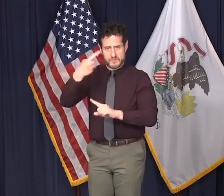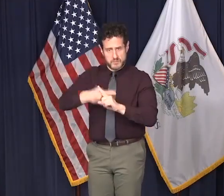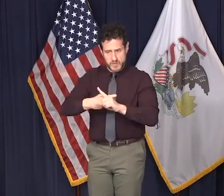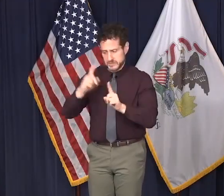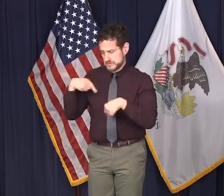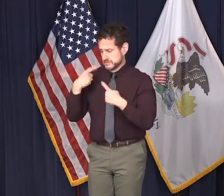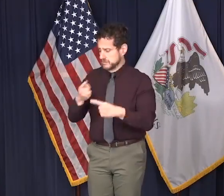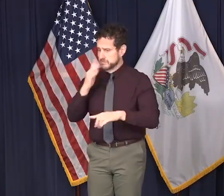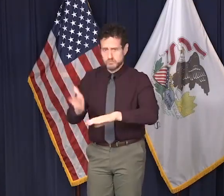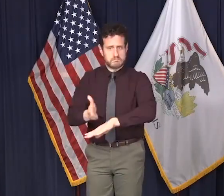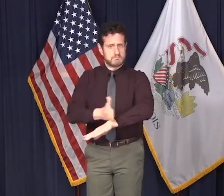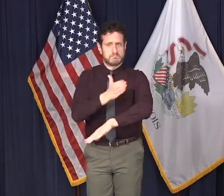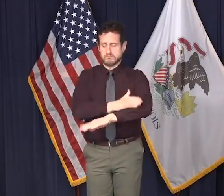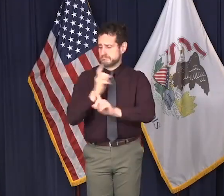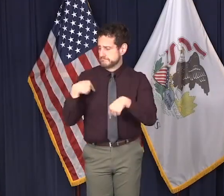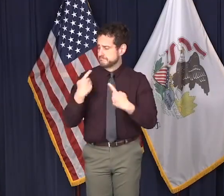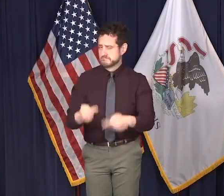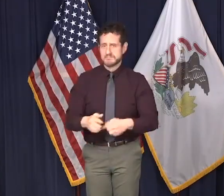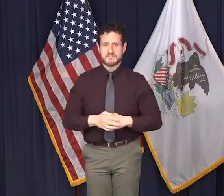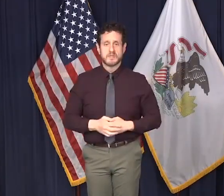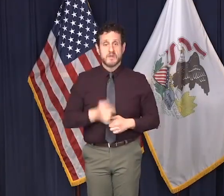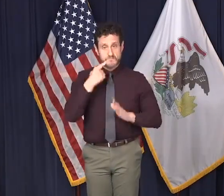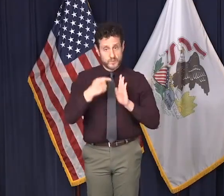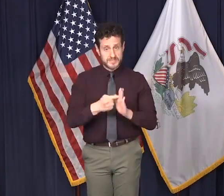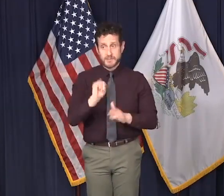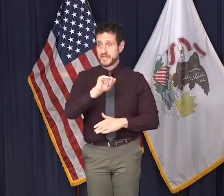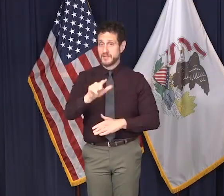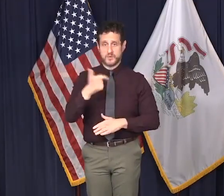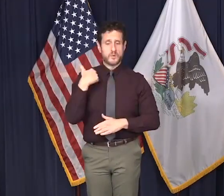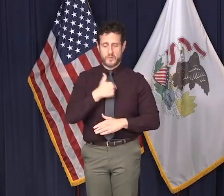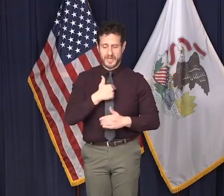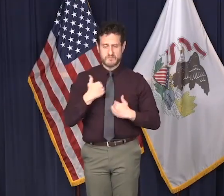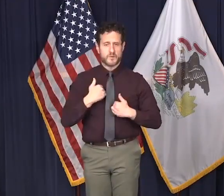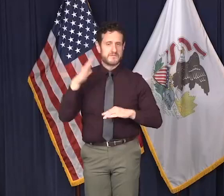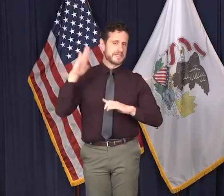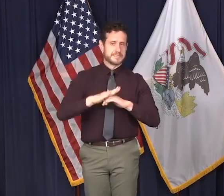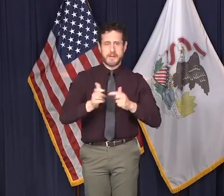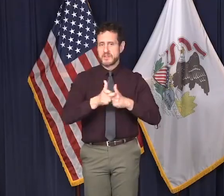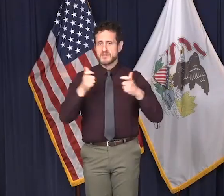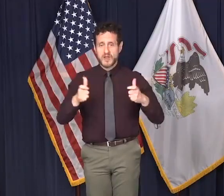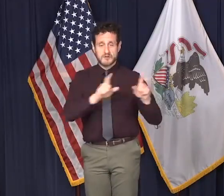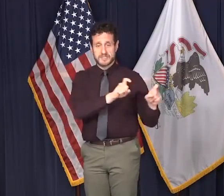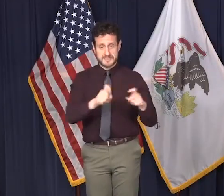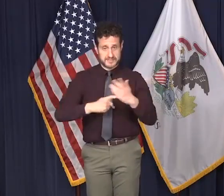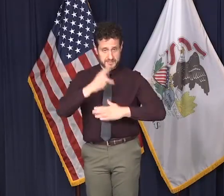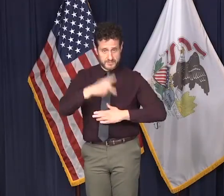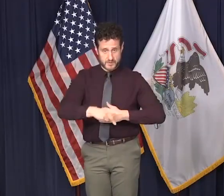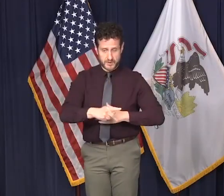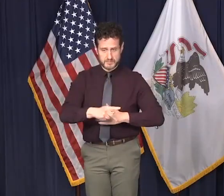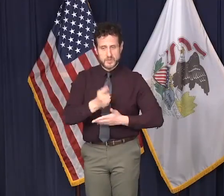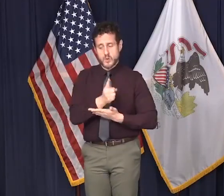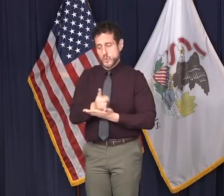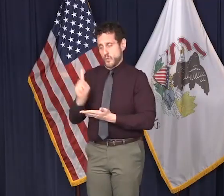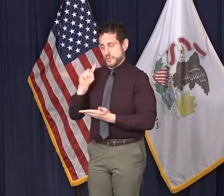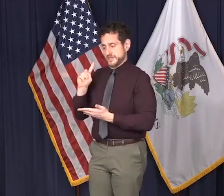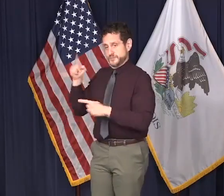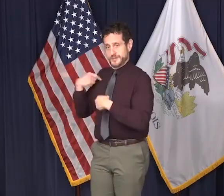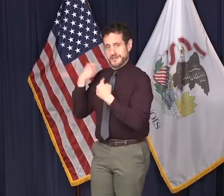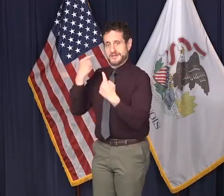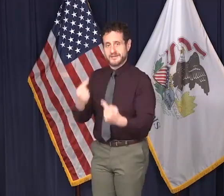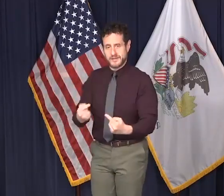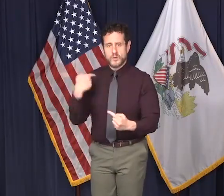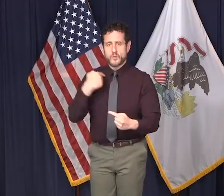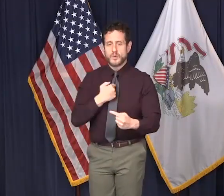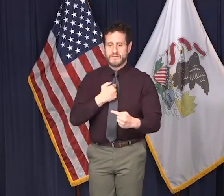has built one of the largest testing programs in the nation. Since our last update just a week ago, Illinois has set a new